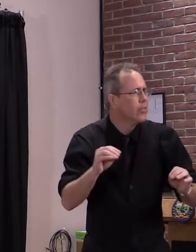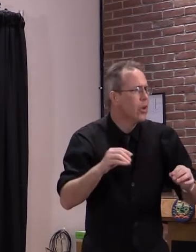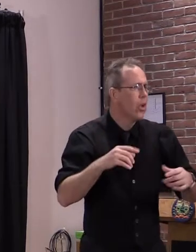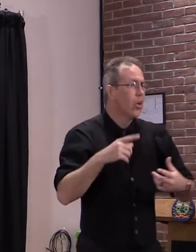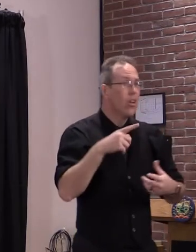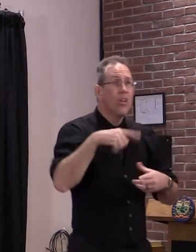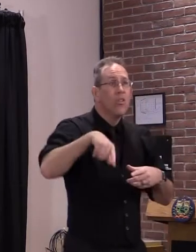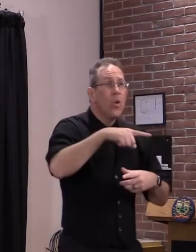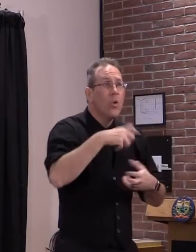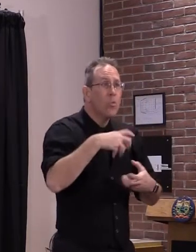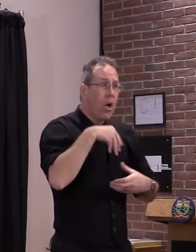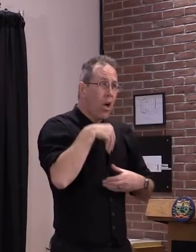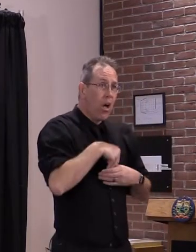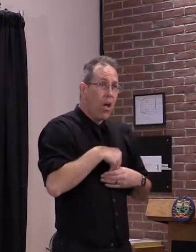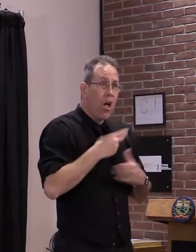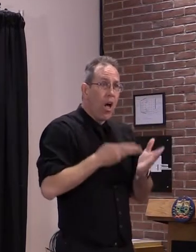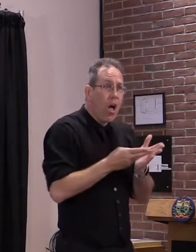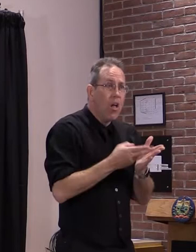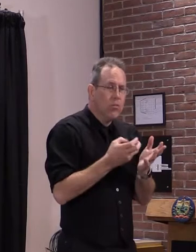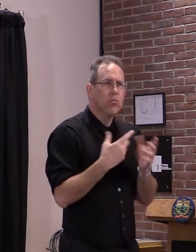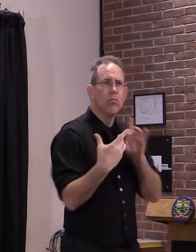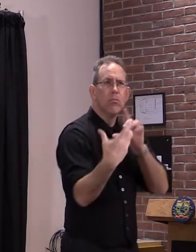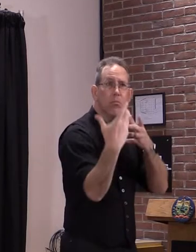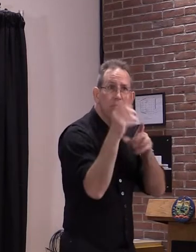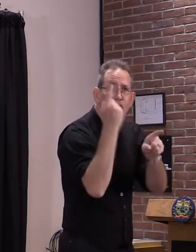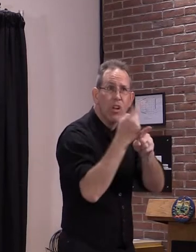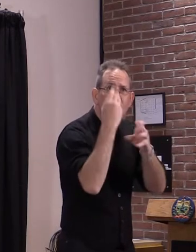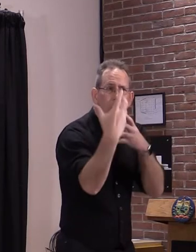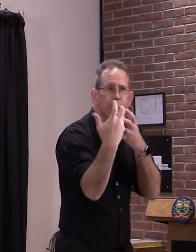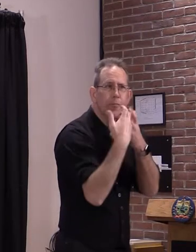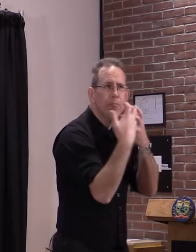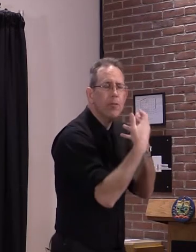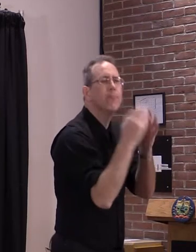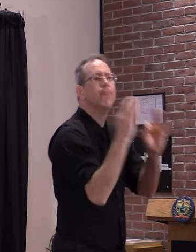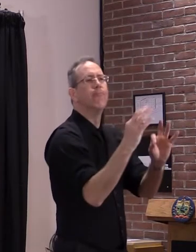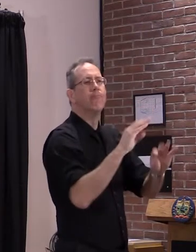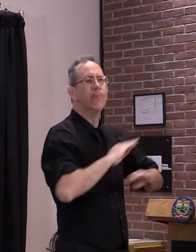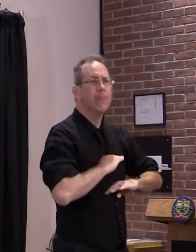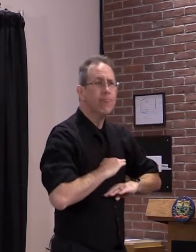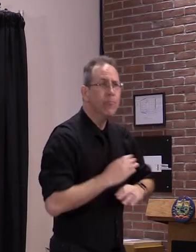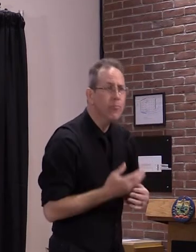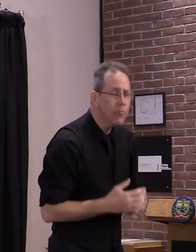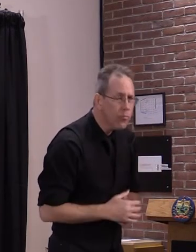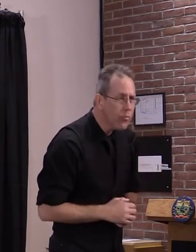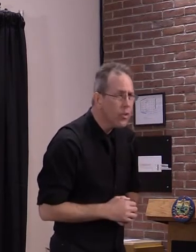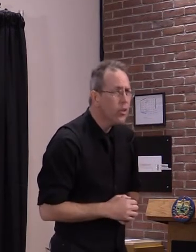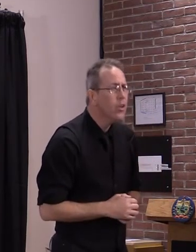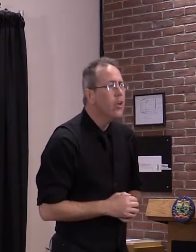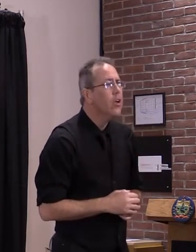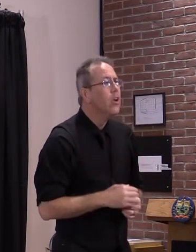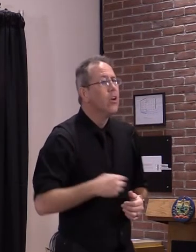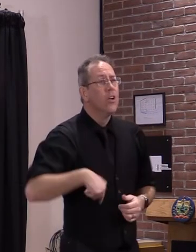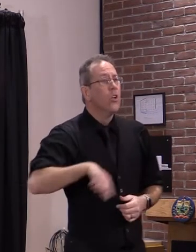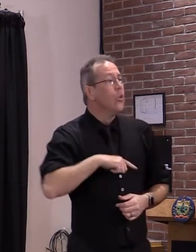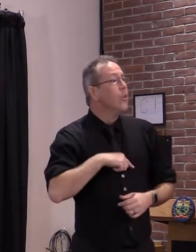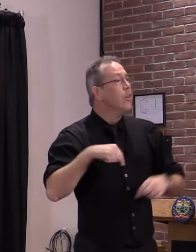health in situations like this is frequent and obviously accurate